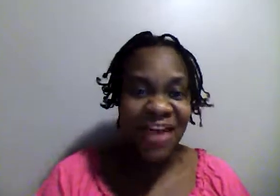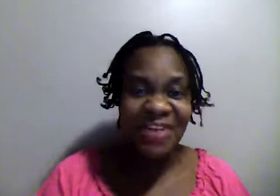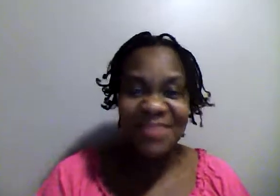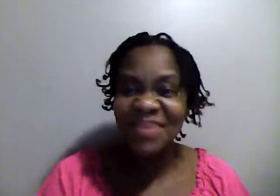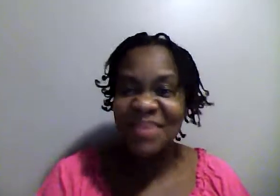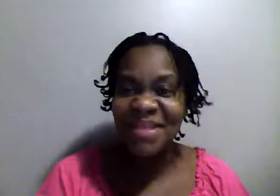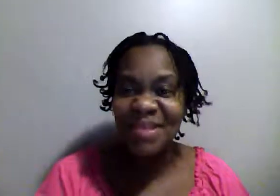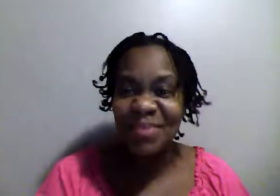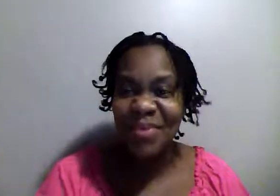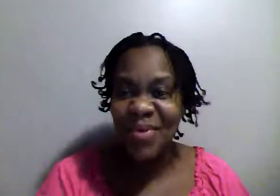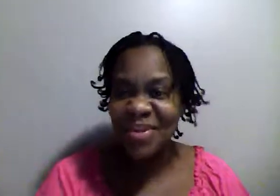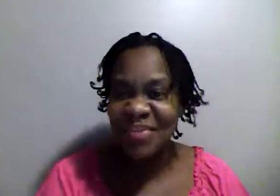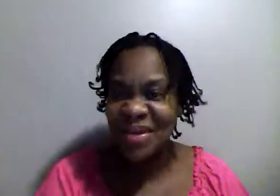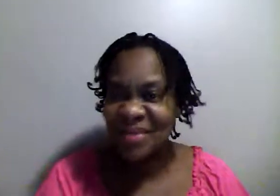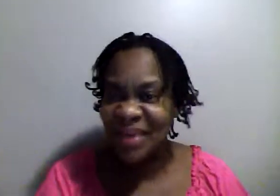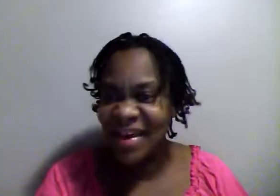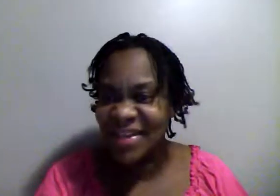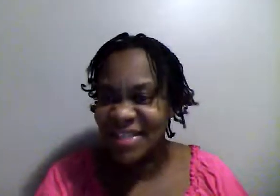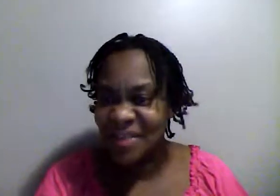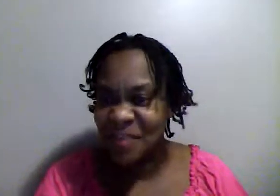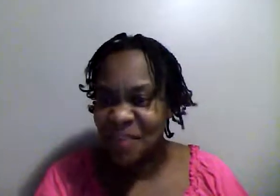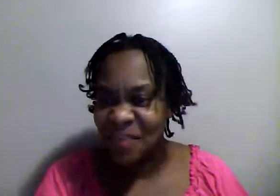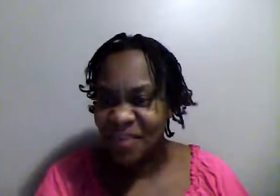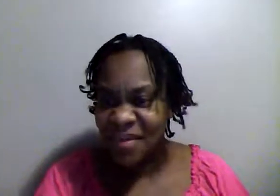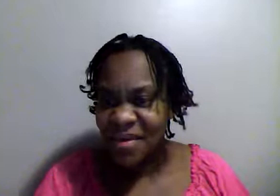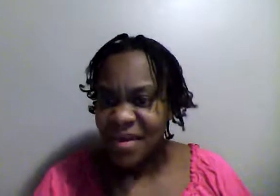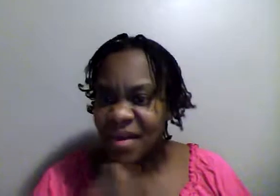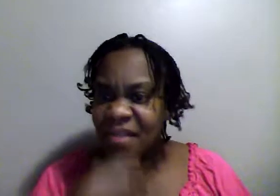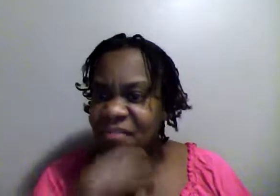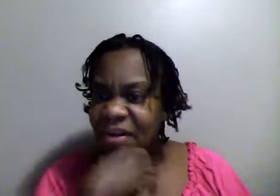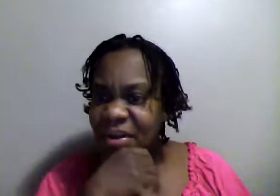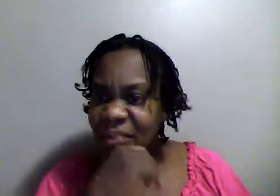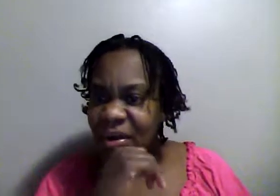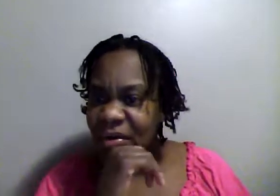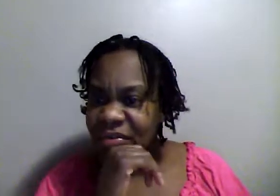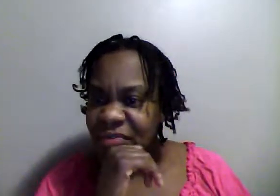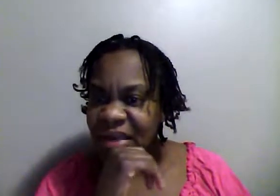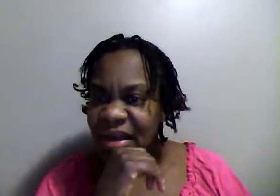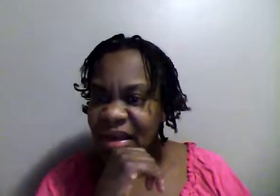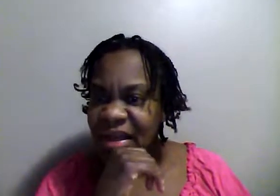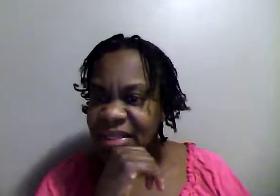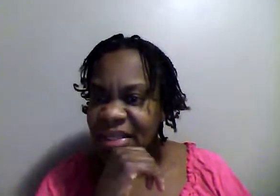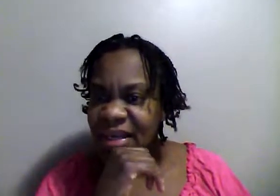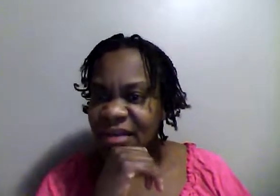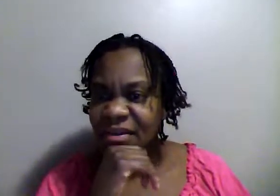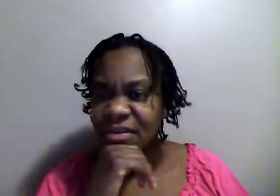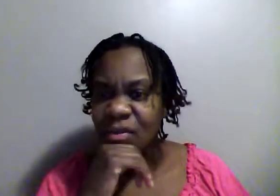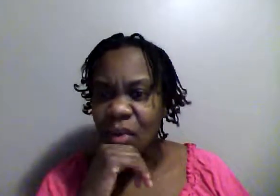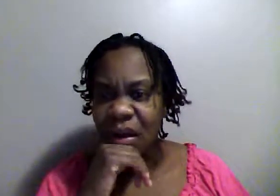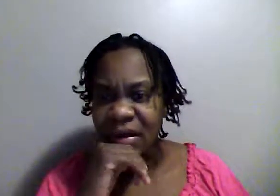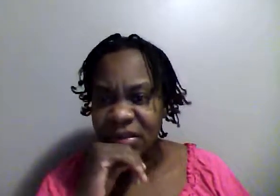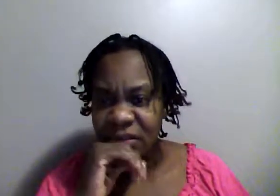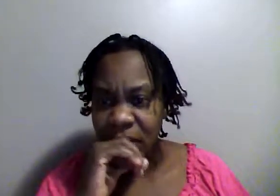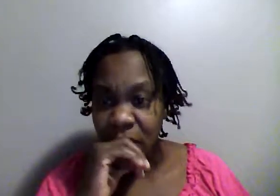some space to put more tomato plants. 40 pounds make less than a dozen quarts.